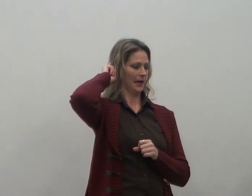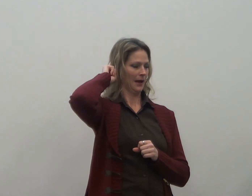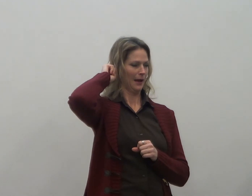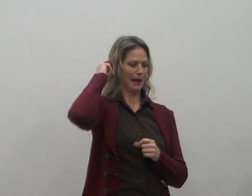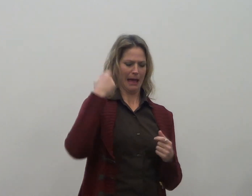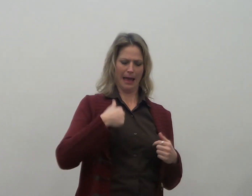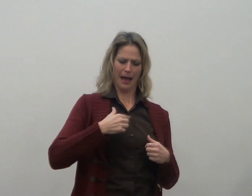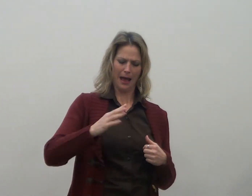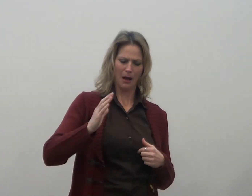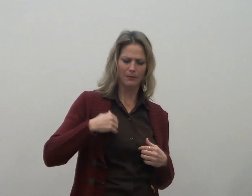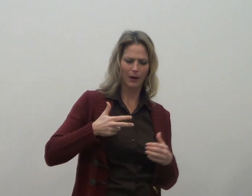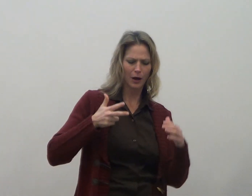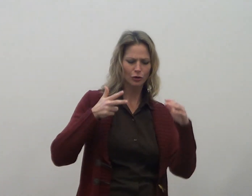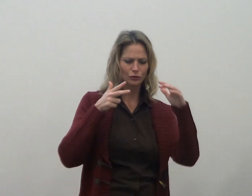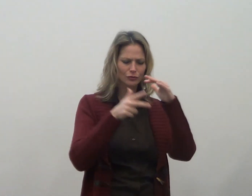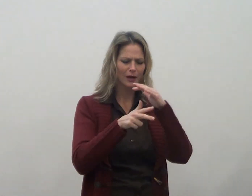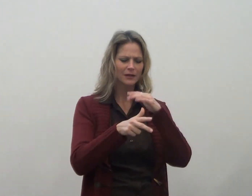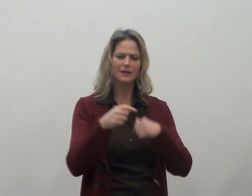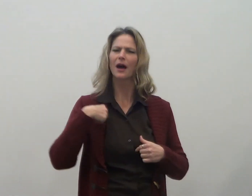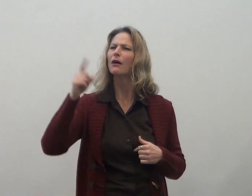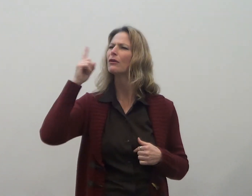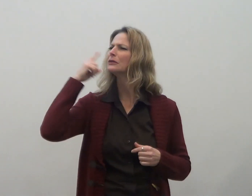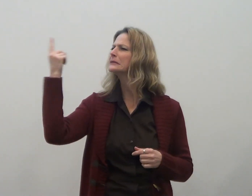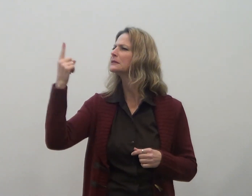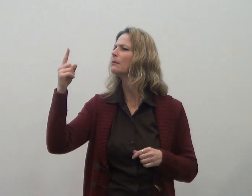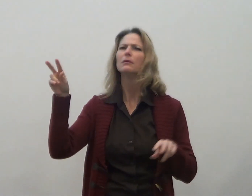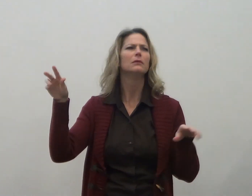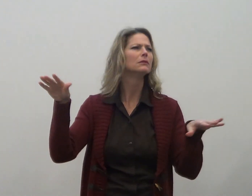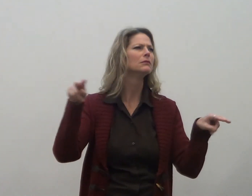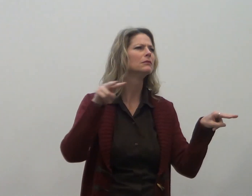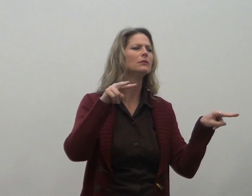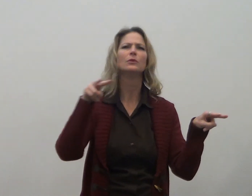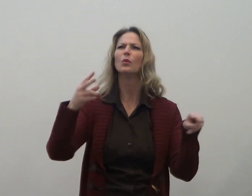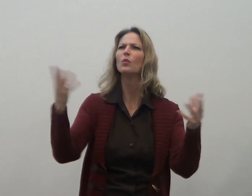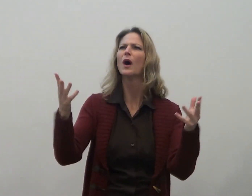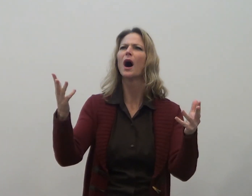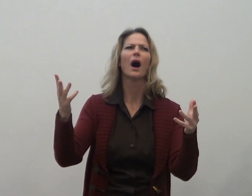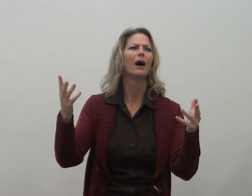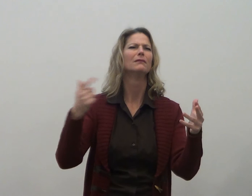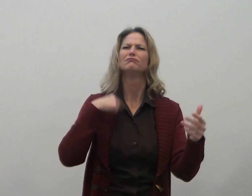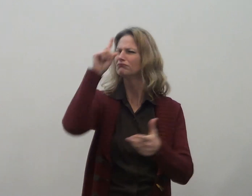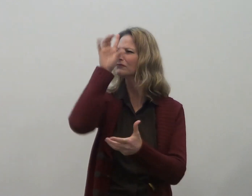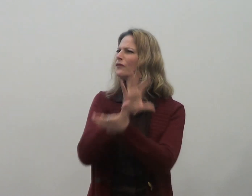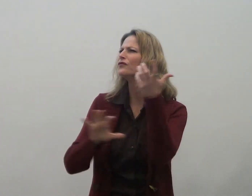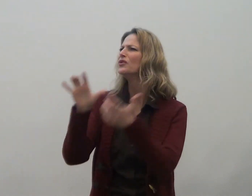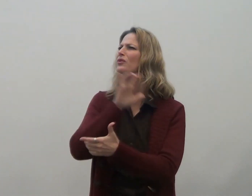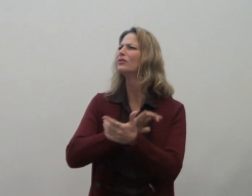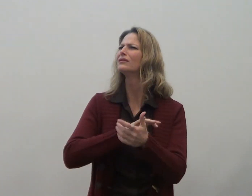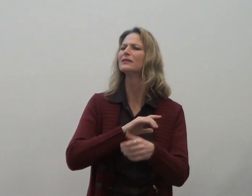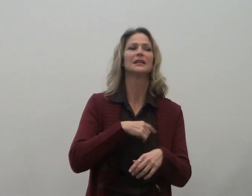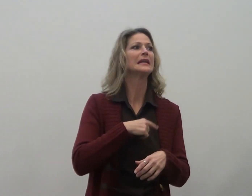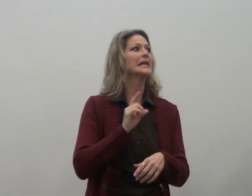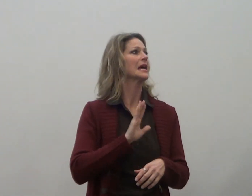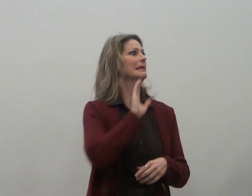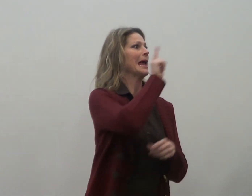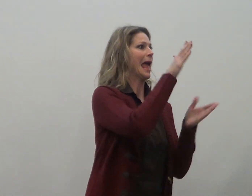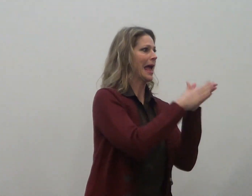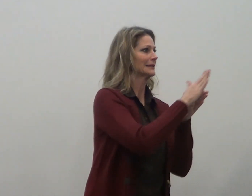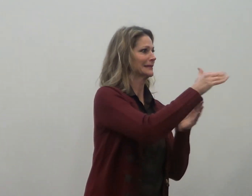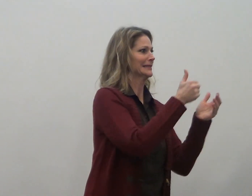I believe, and he heard something and he didn't know what it was. And when he was like really confused, and he had to ask his neighbor, and his neighbor told him that it was